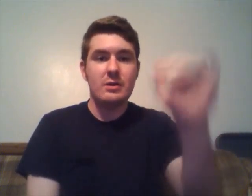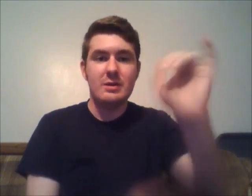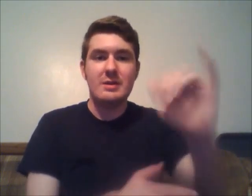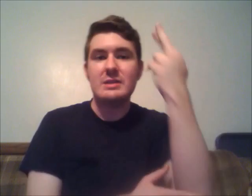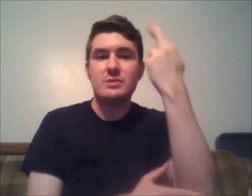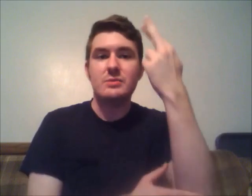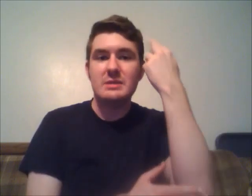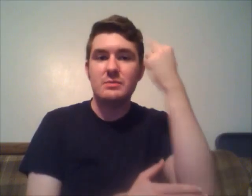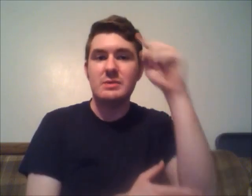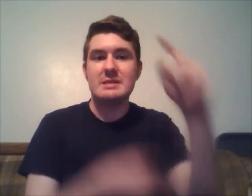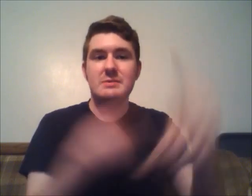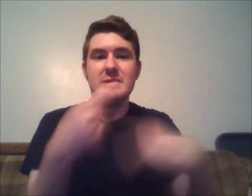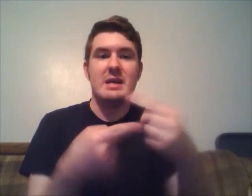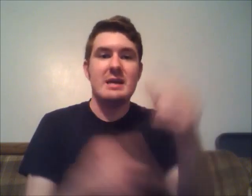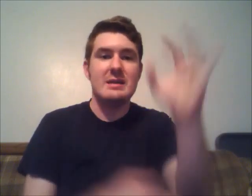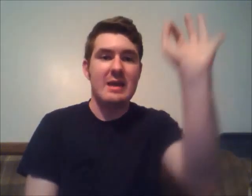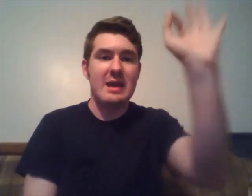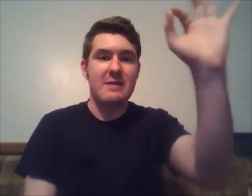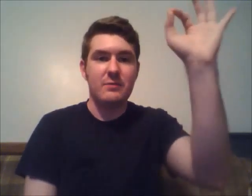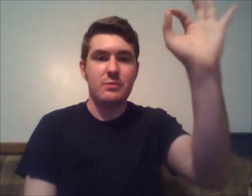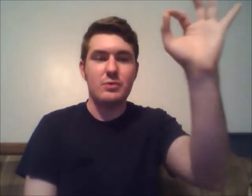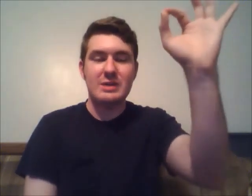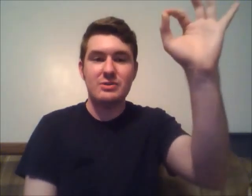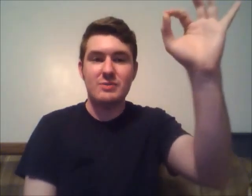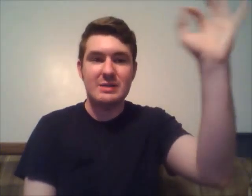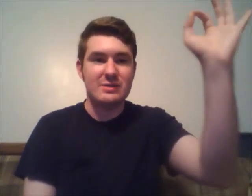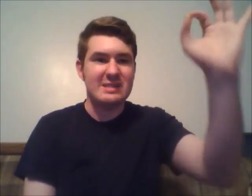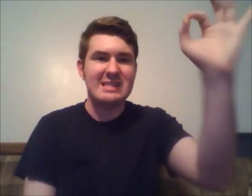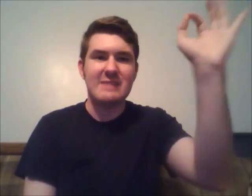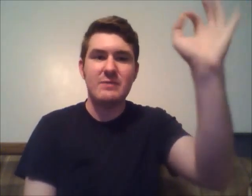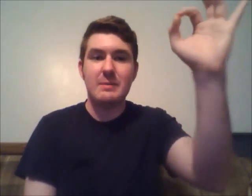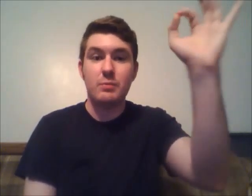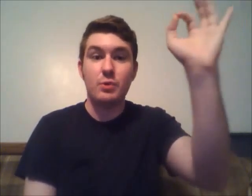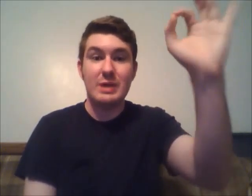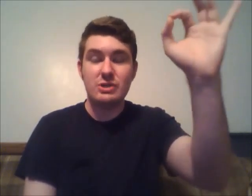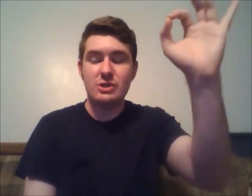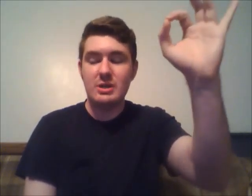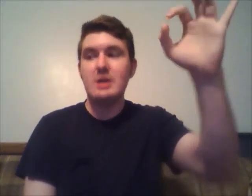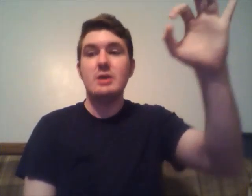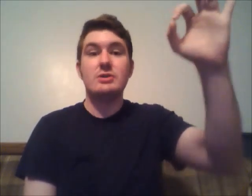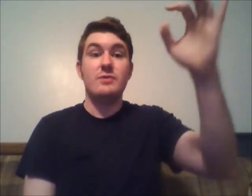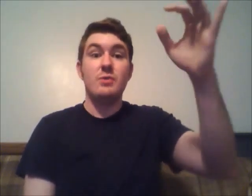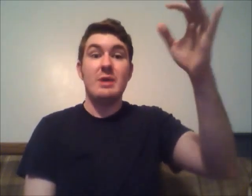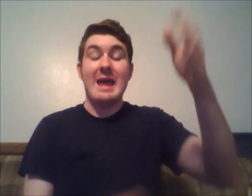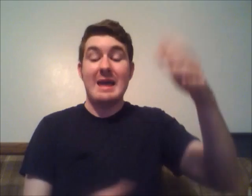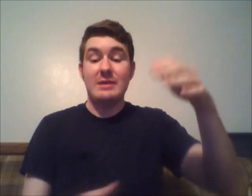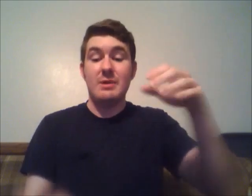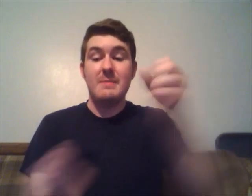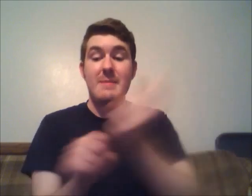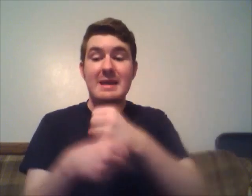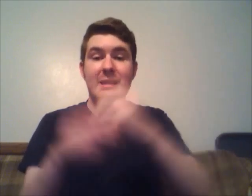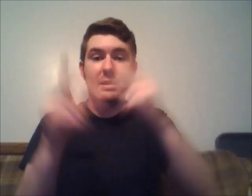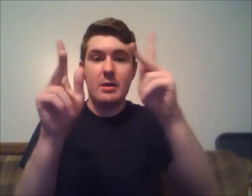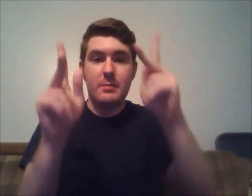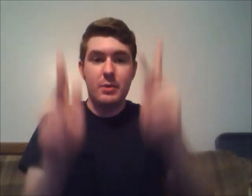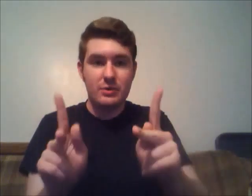and that's the reason we sign F for preach, right? So this is a sign for preach. So if you wanna make it a